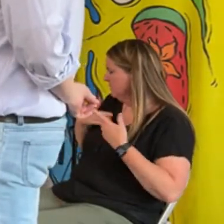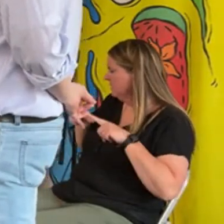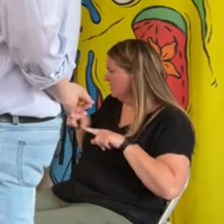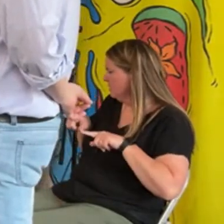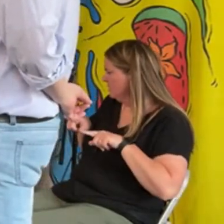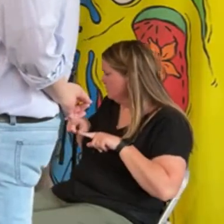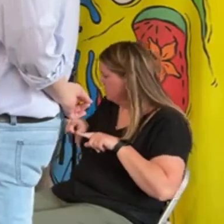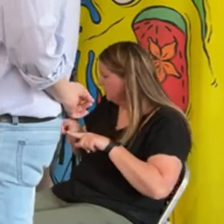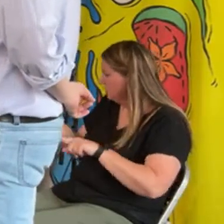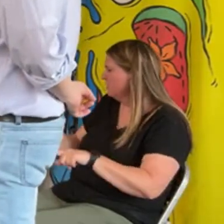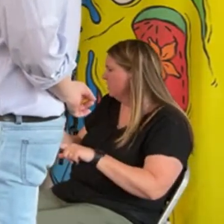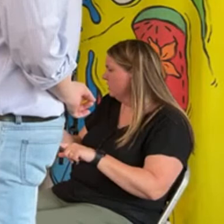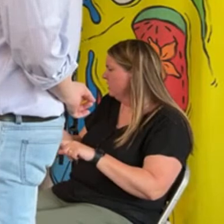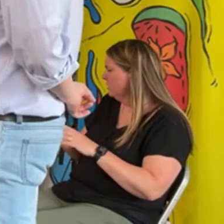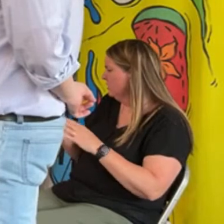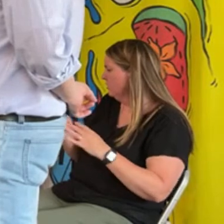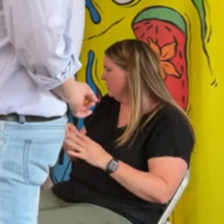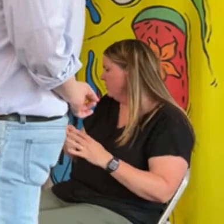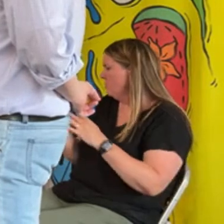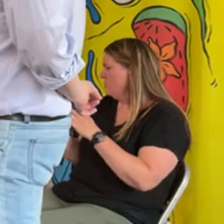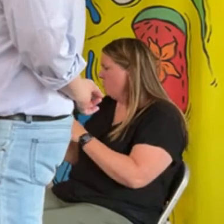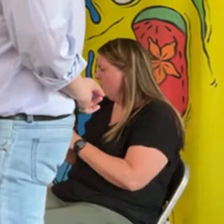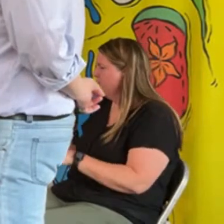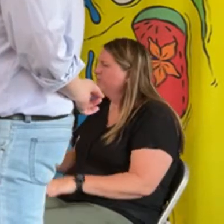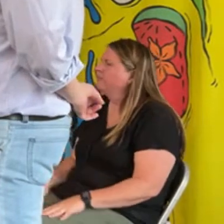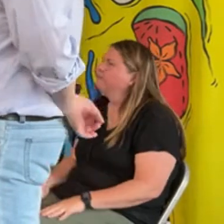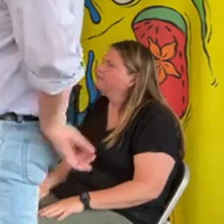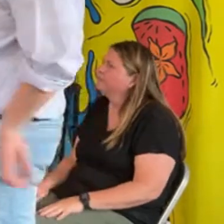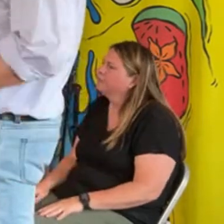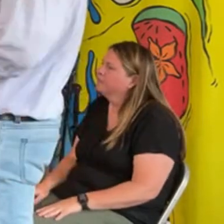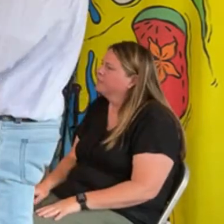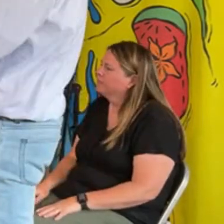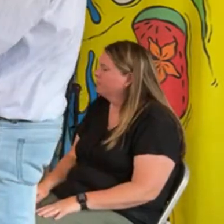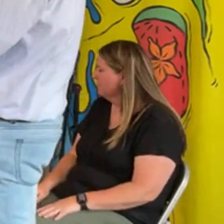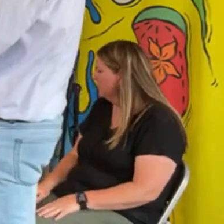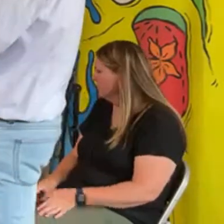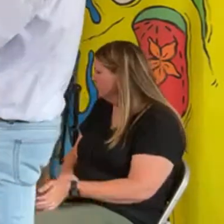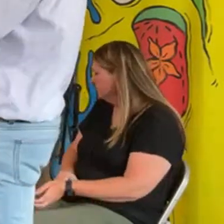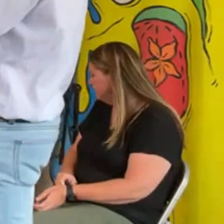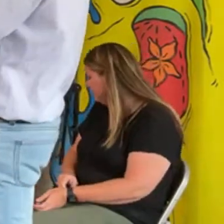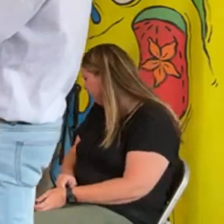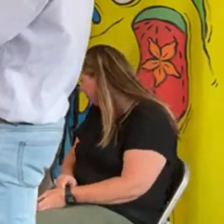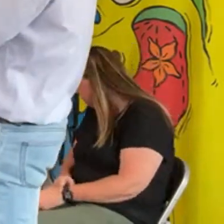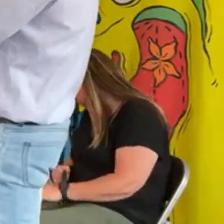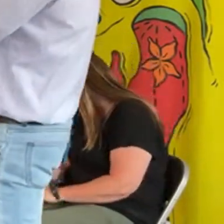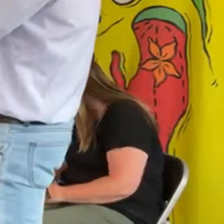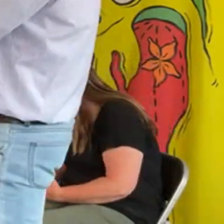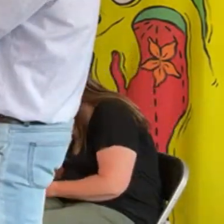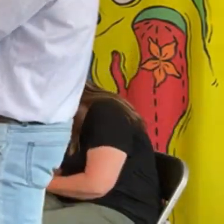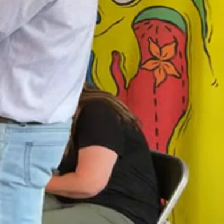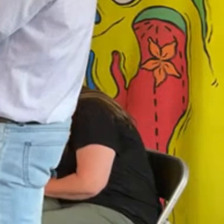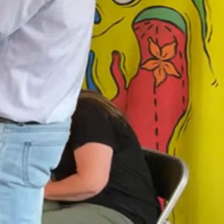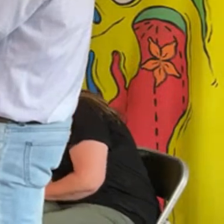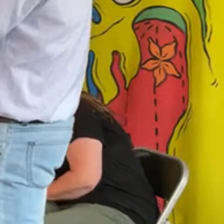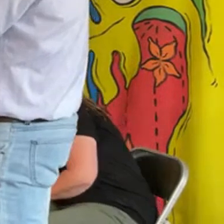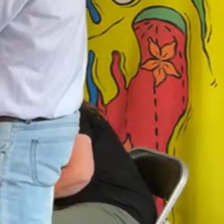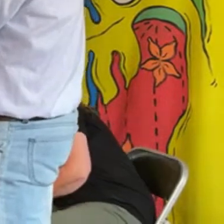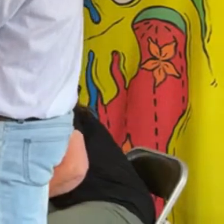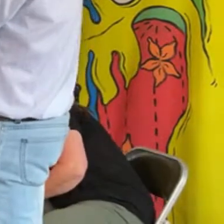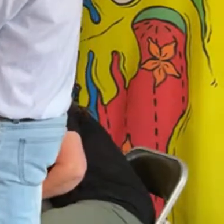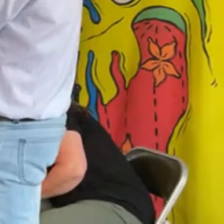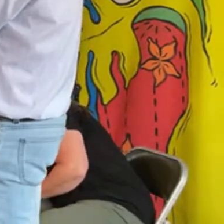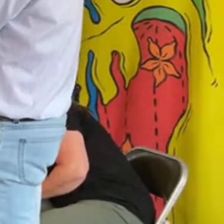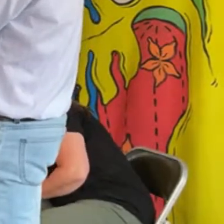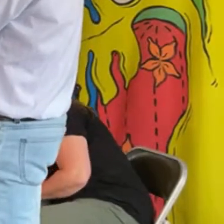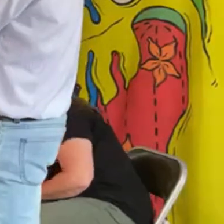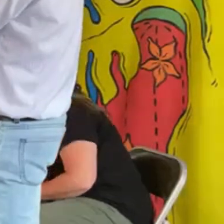happily during the war. Right. So please follow the page